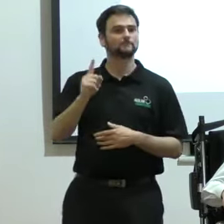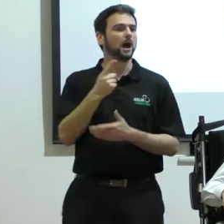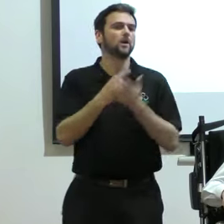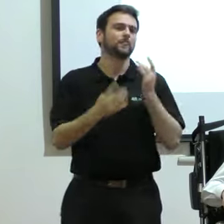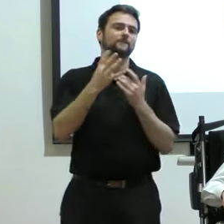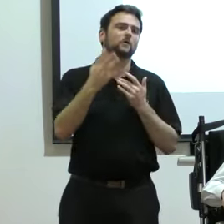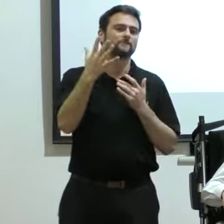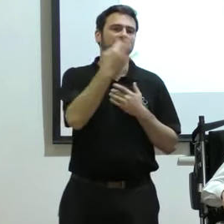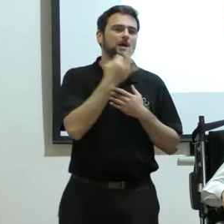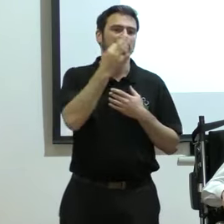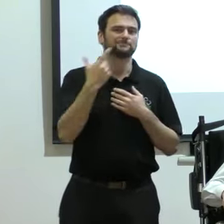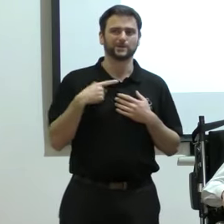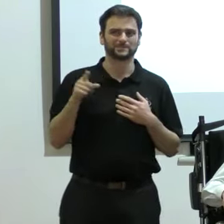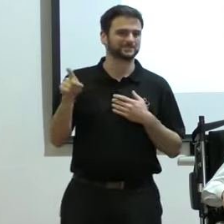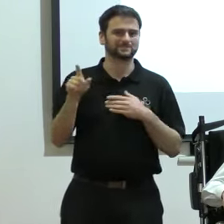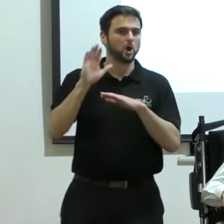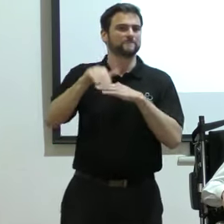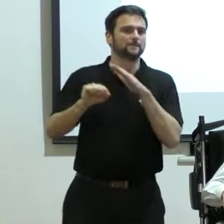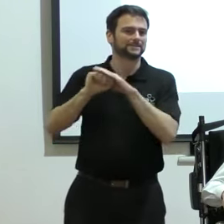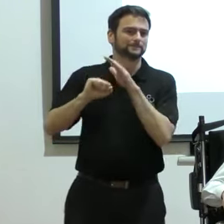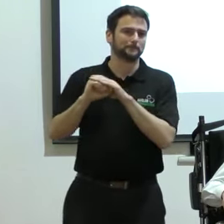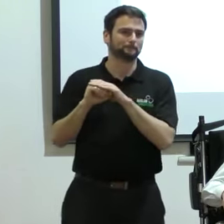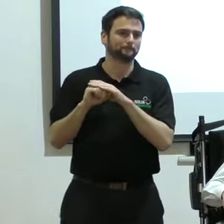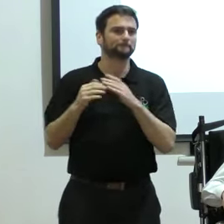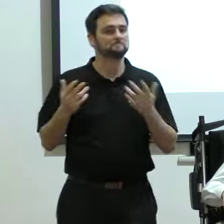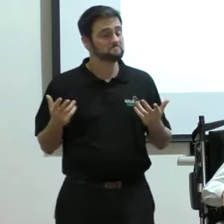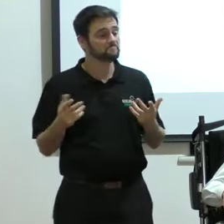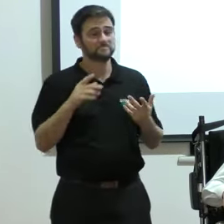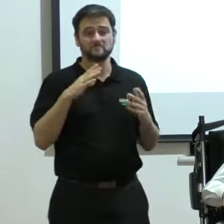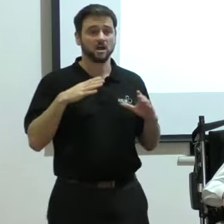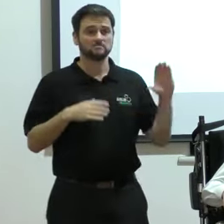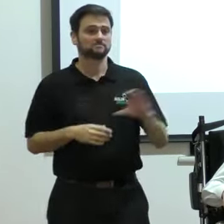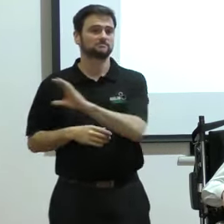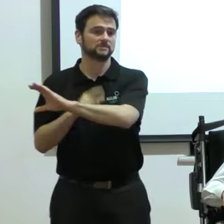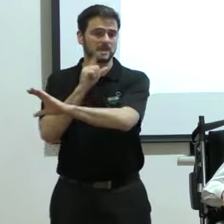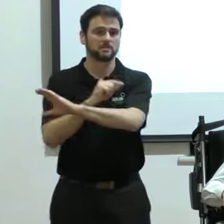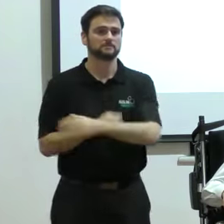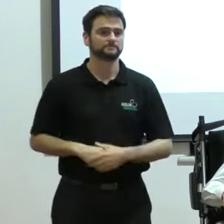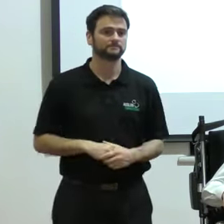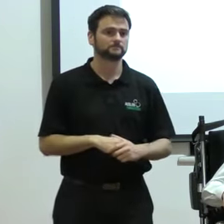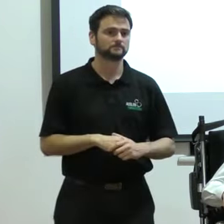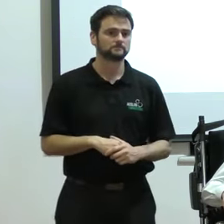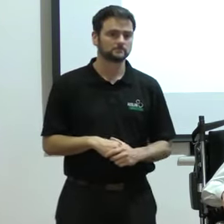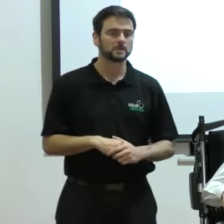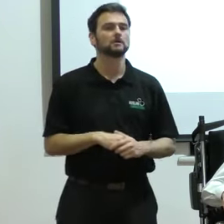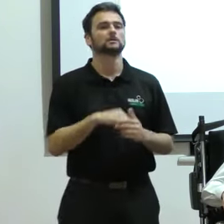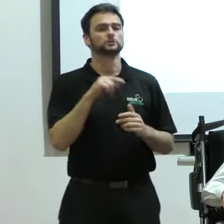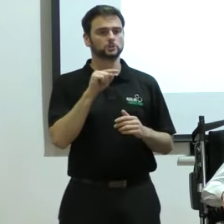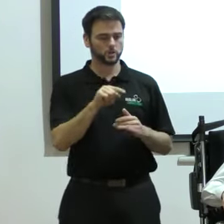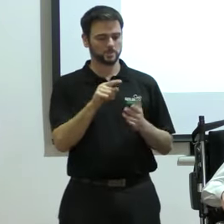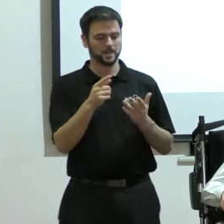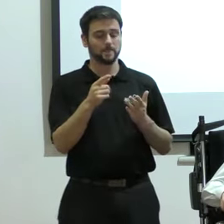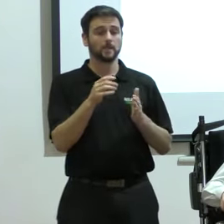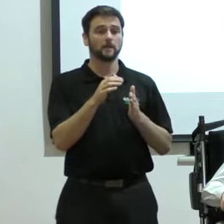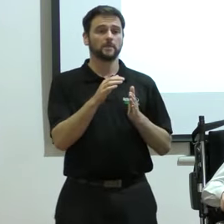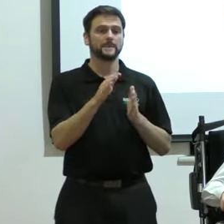do that. And as an extension of that, eventually, we say the price guide is a price limit. So some providers